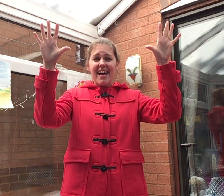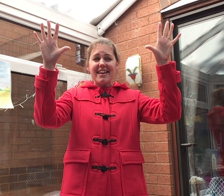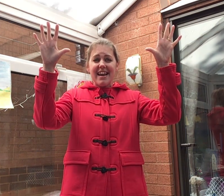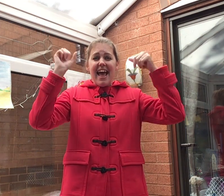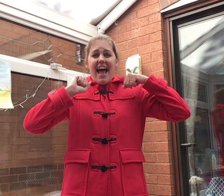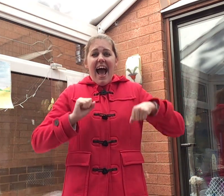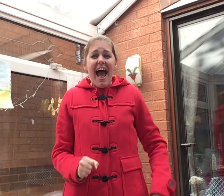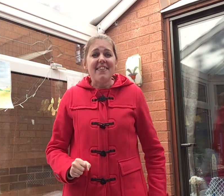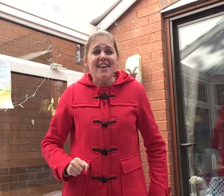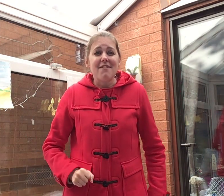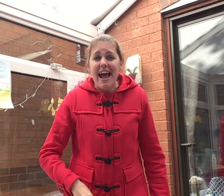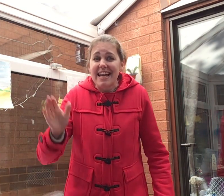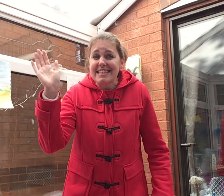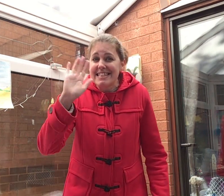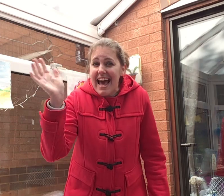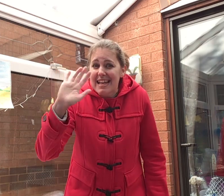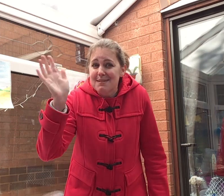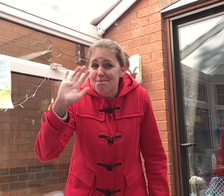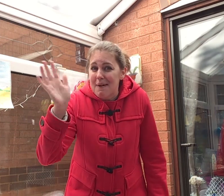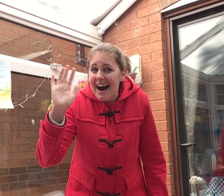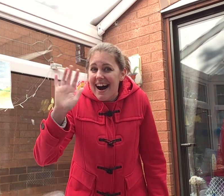and the rain says bye.